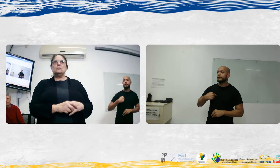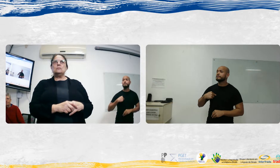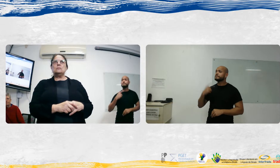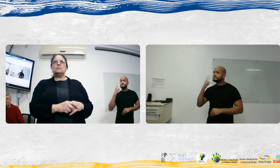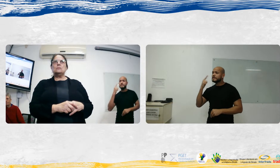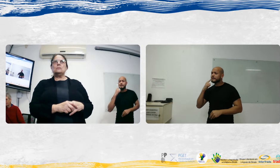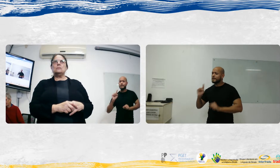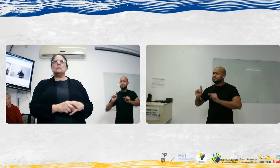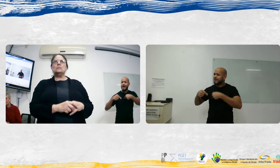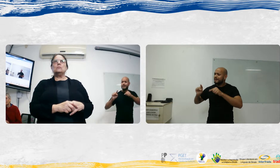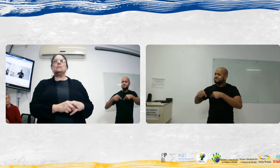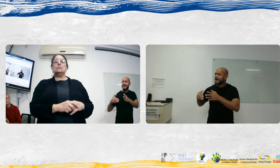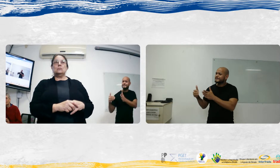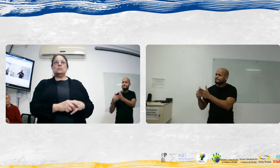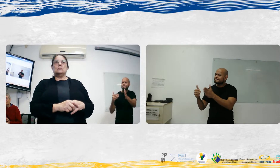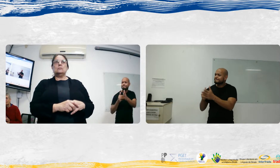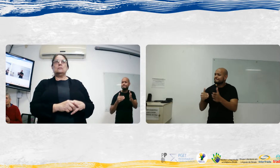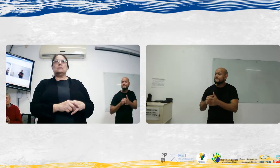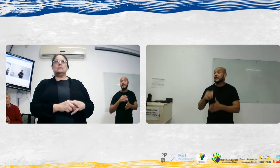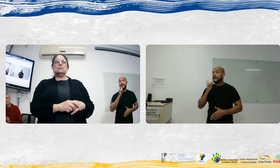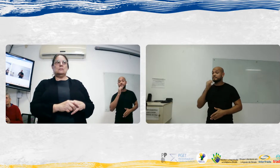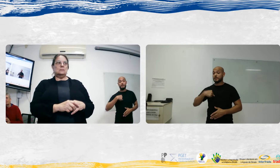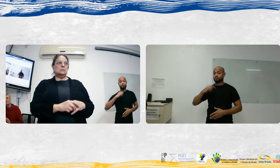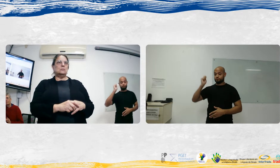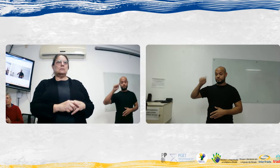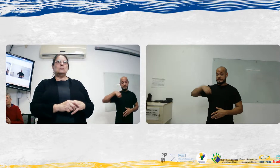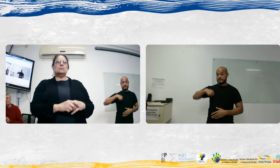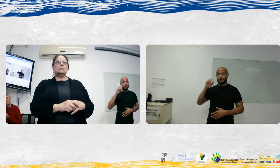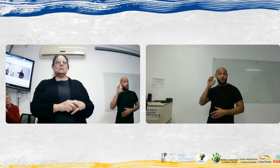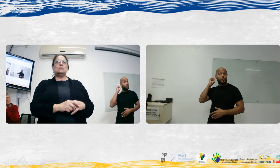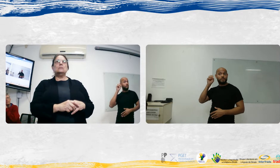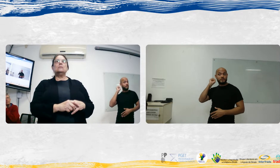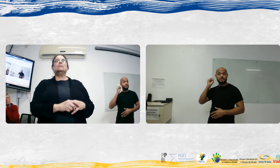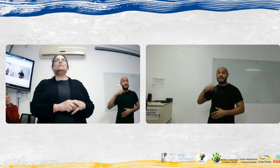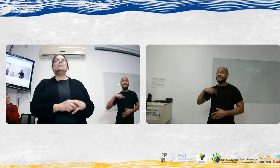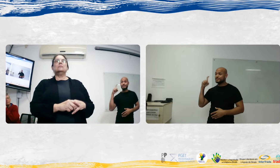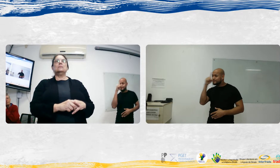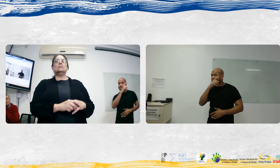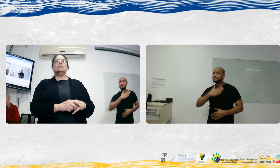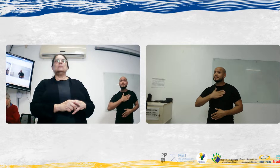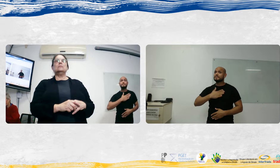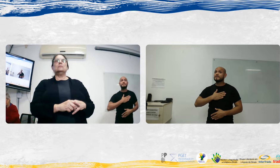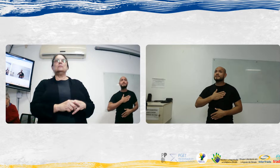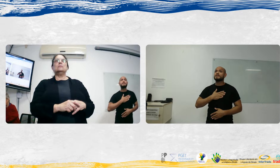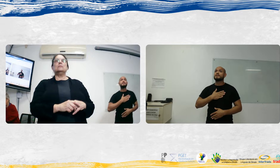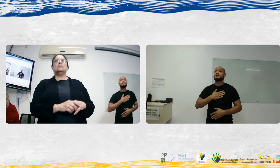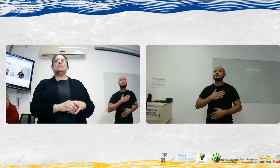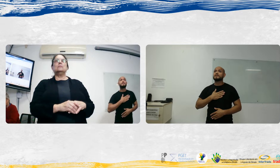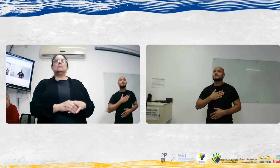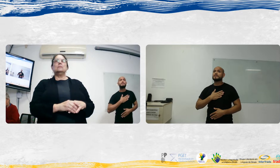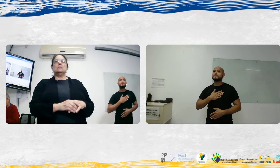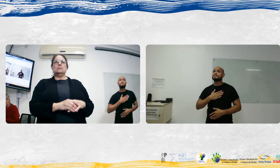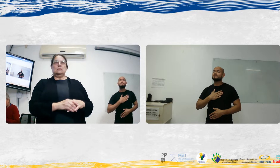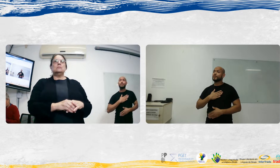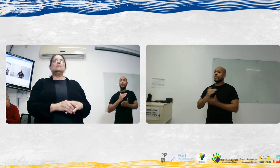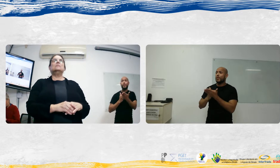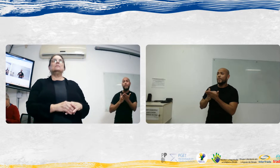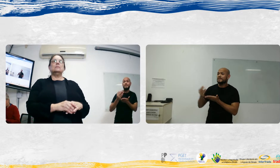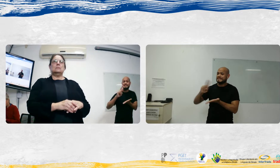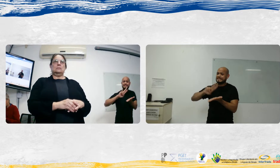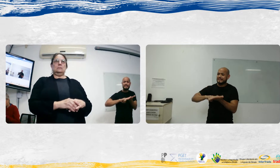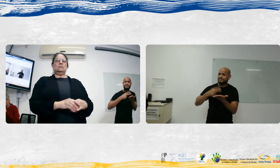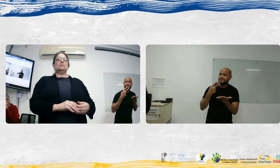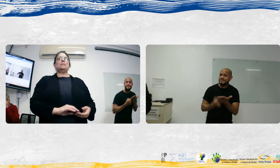challenges. For example, as a hearing person, it's really hard for me to make this translation in a